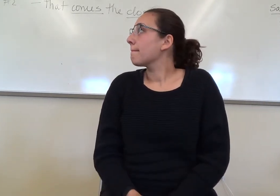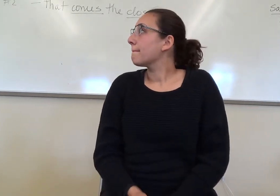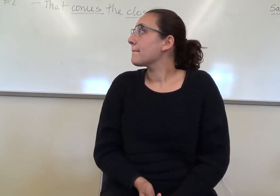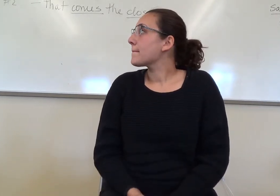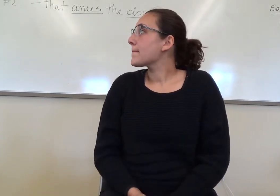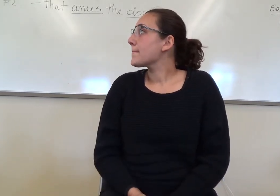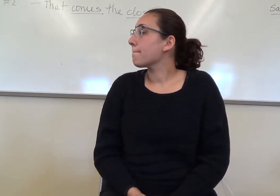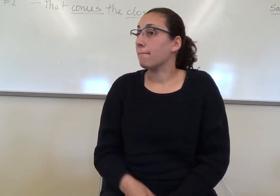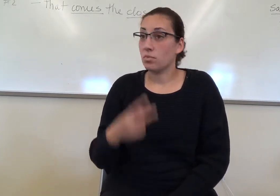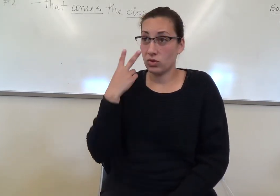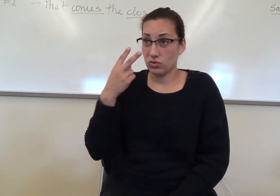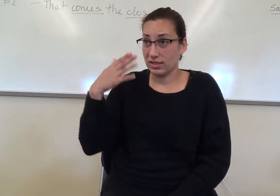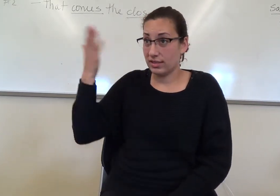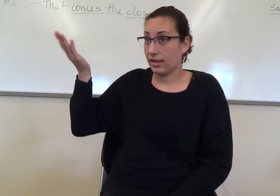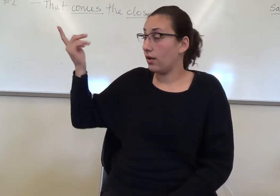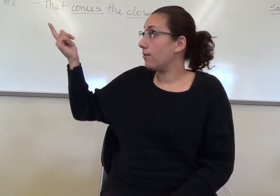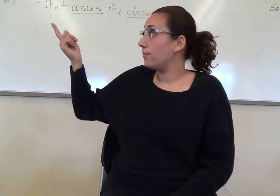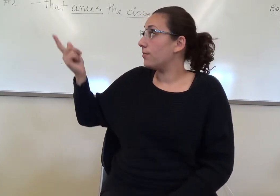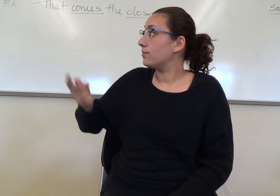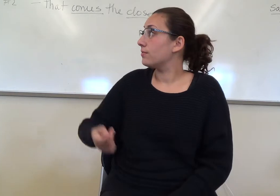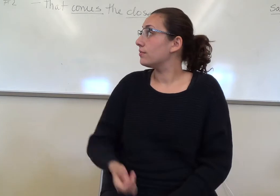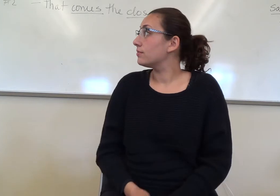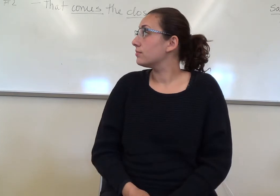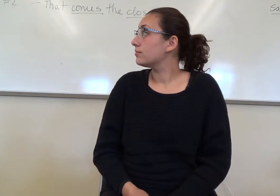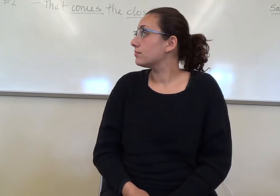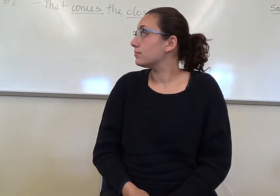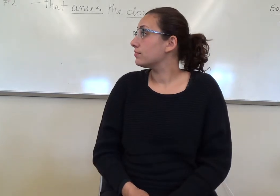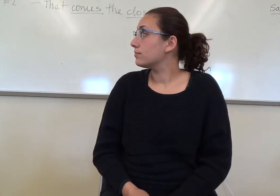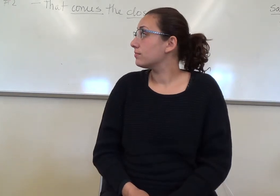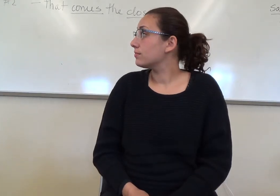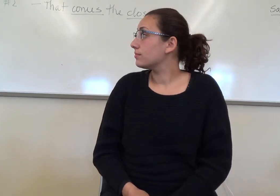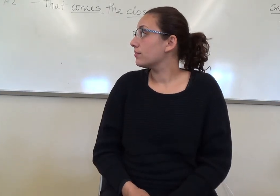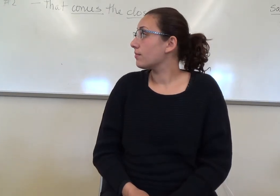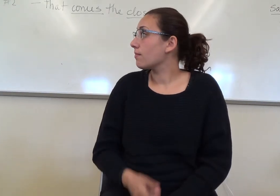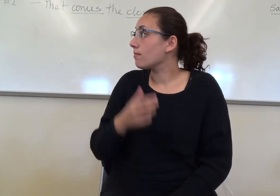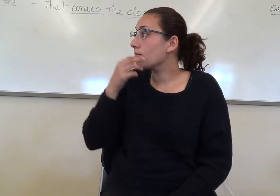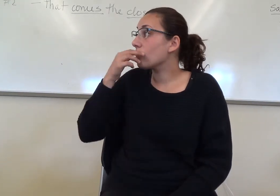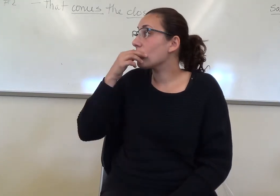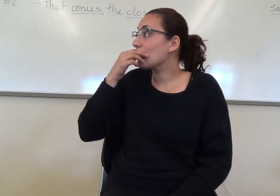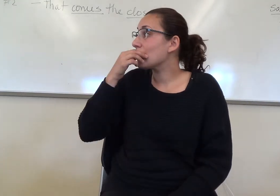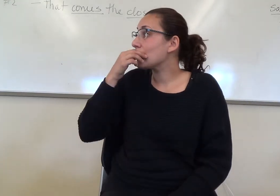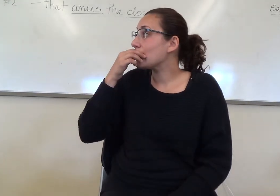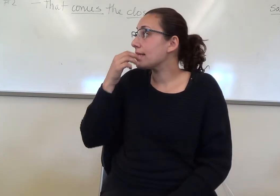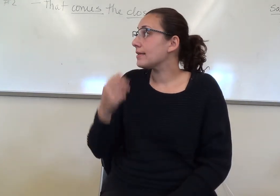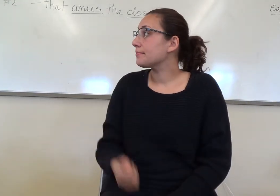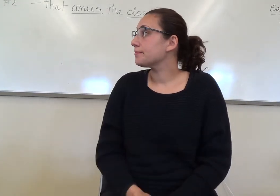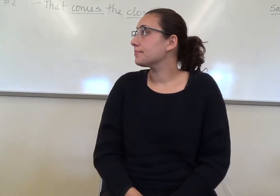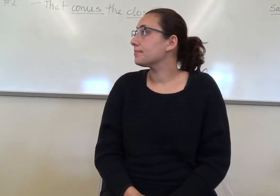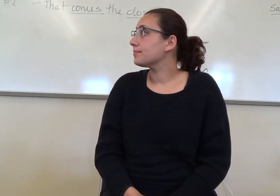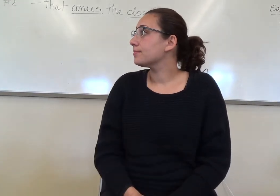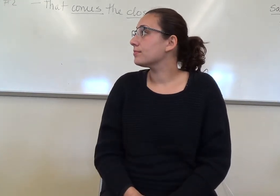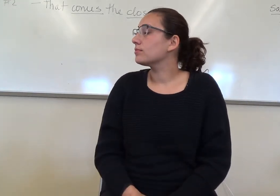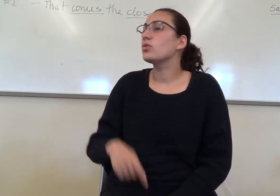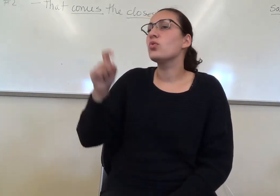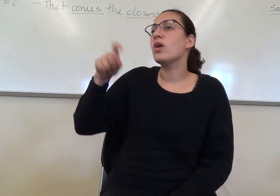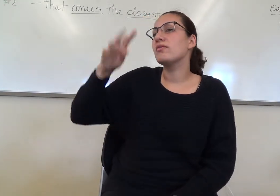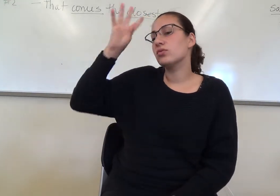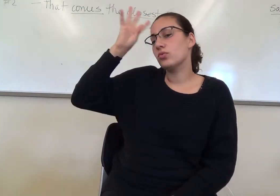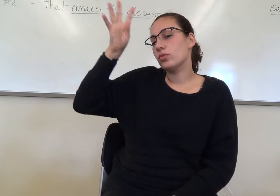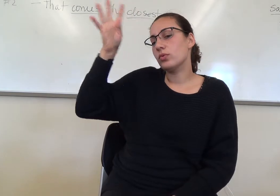anywhere? Yeah, that's where you have to make up your own. Sometimes